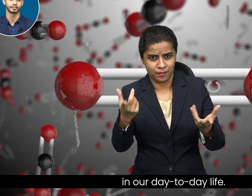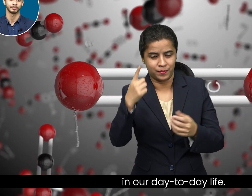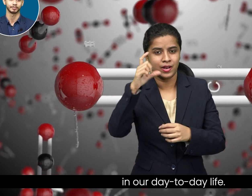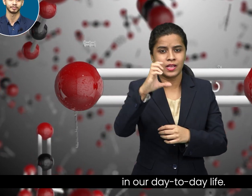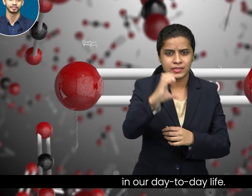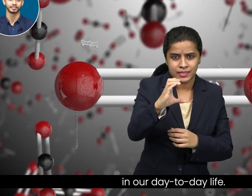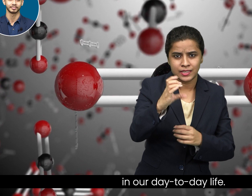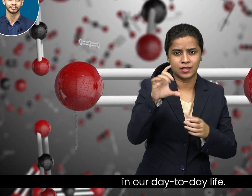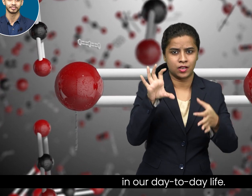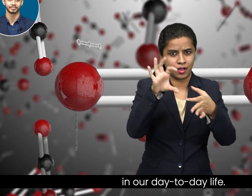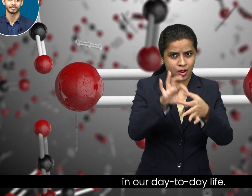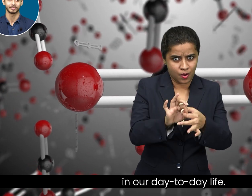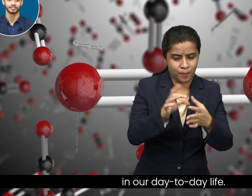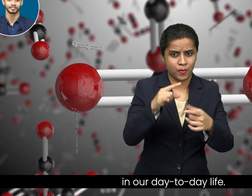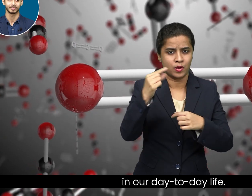life.